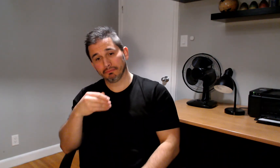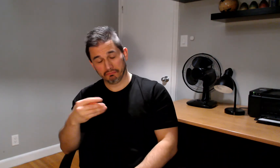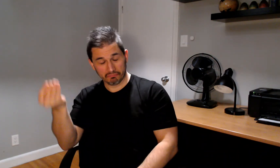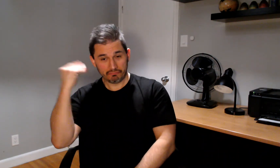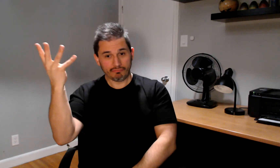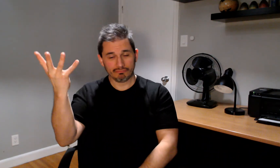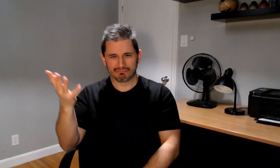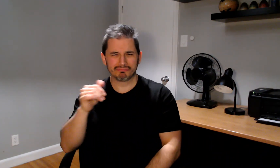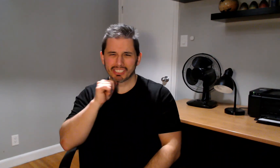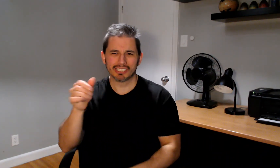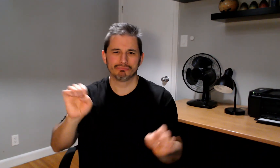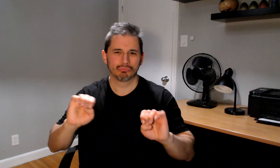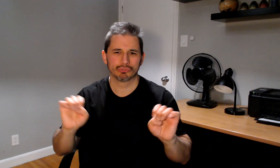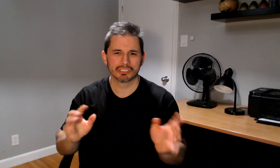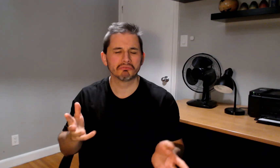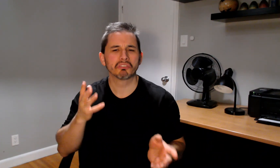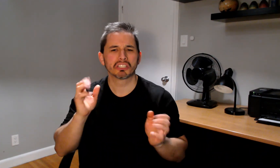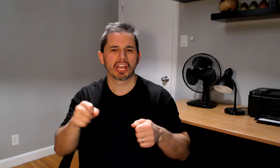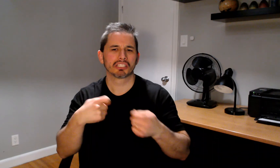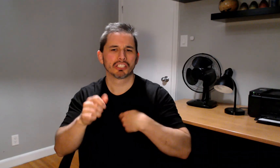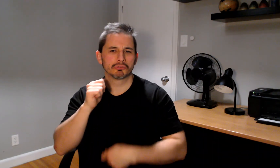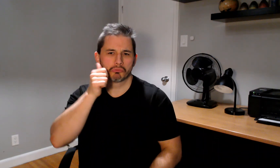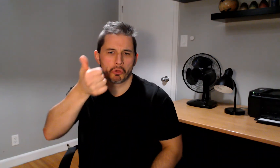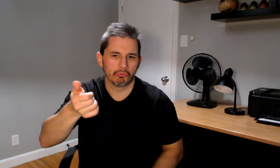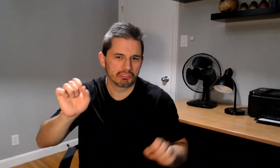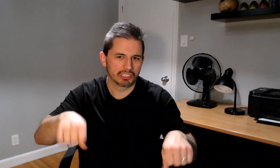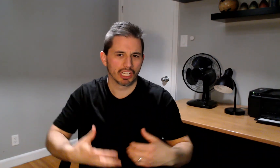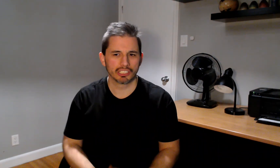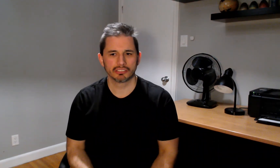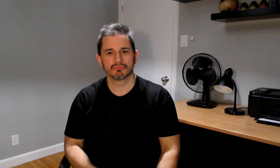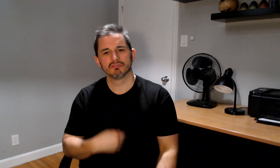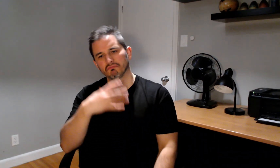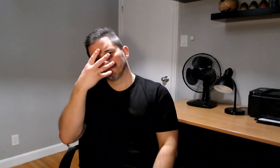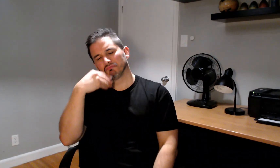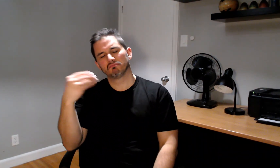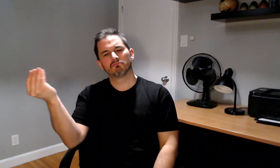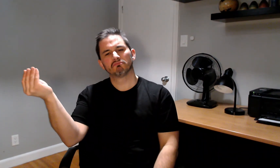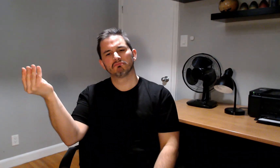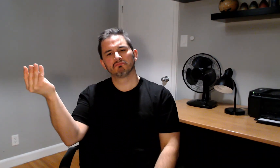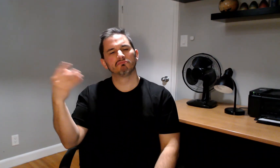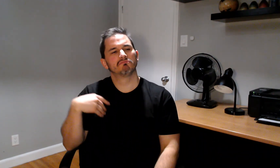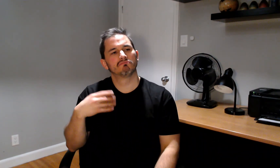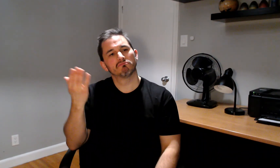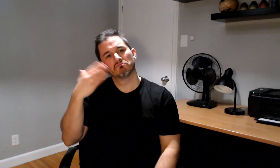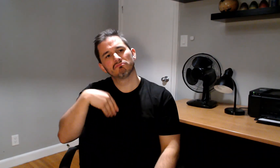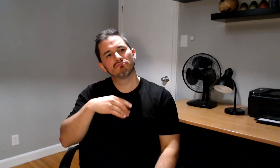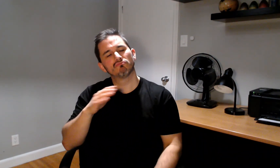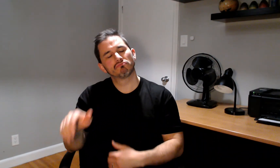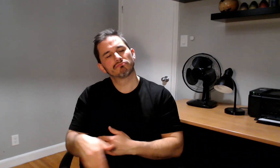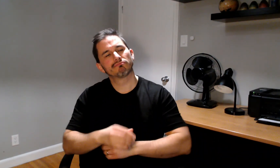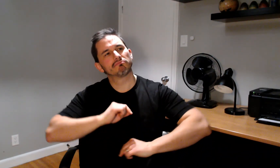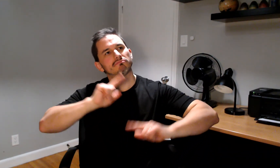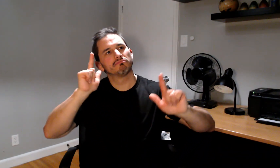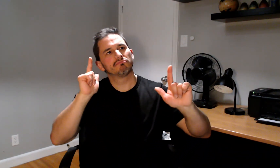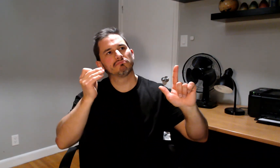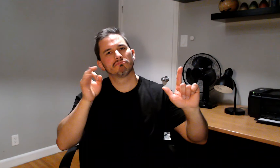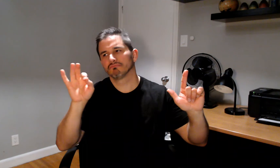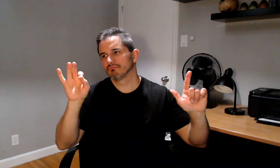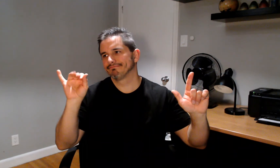wouldn't set it to a full, harsh, bright red light. That would mean that it's an emergency. Just a softer one, meaning that